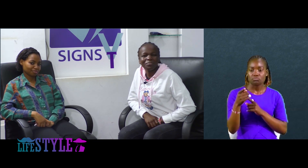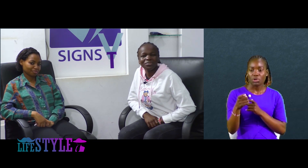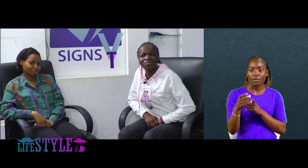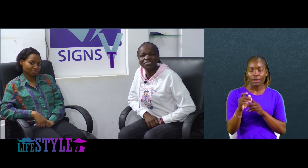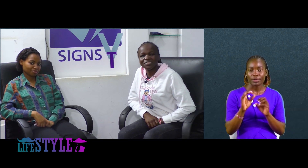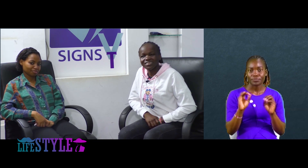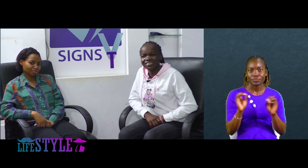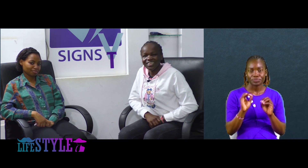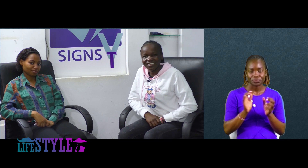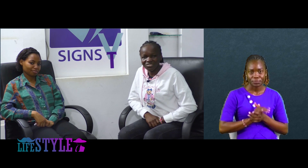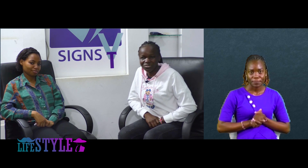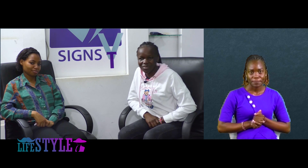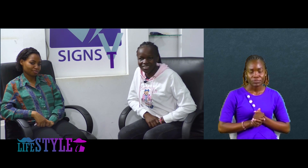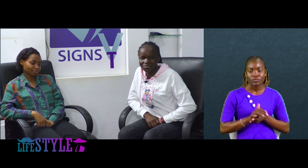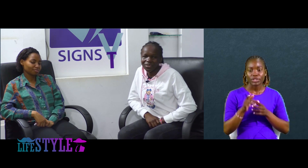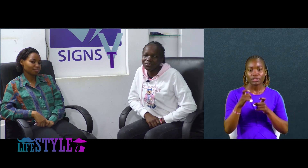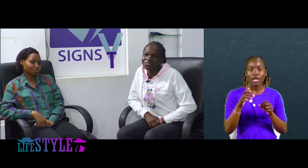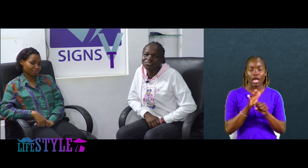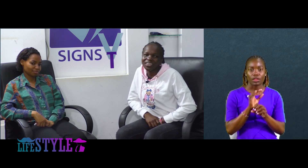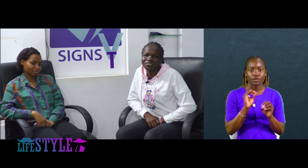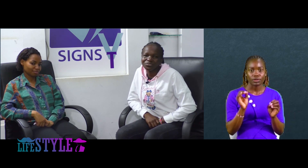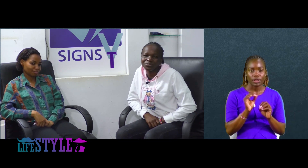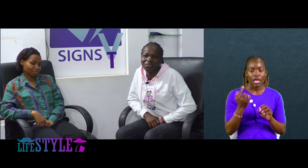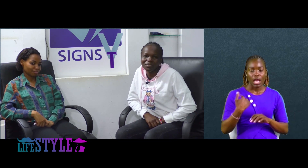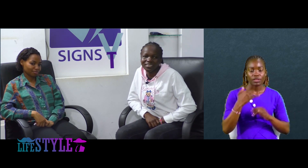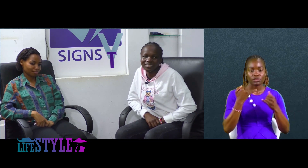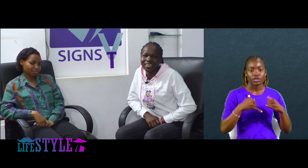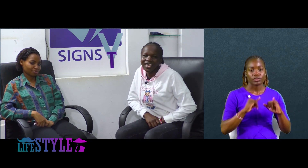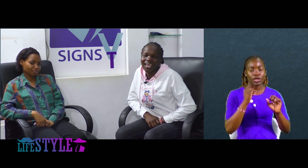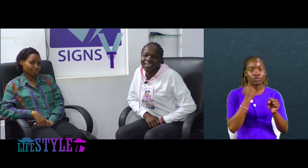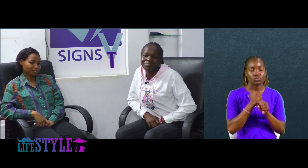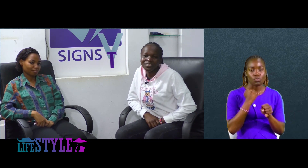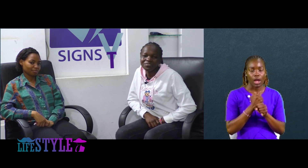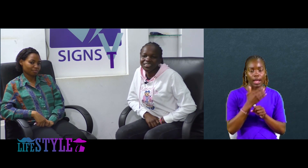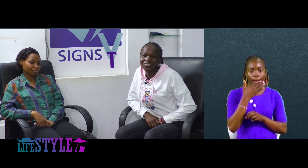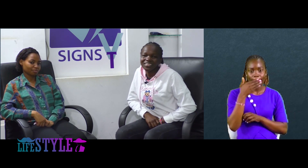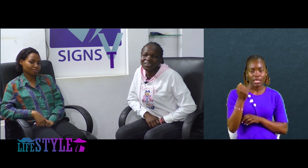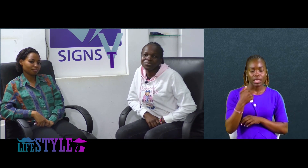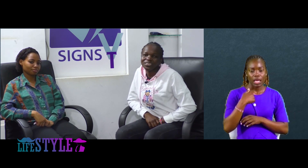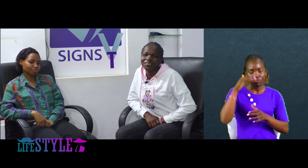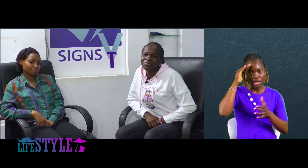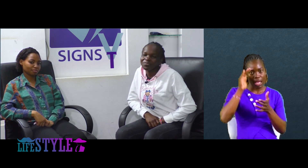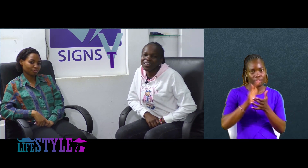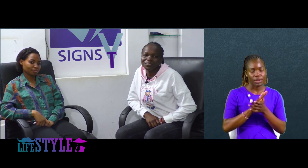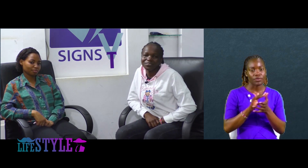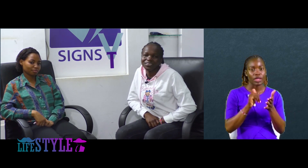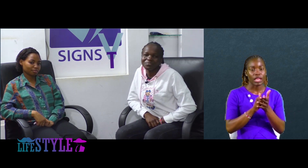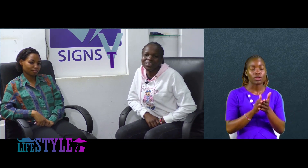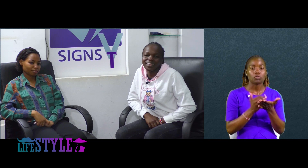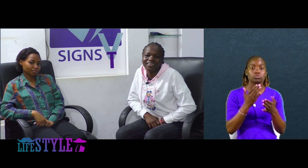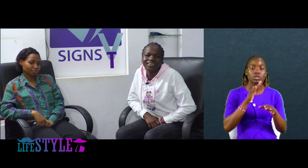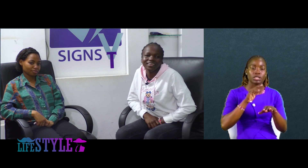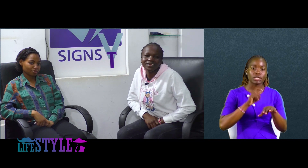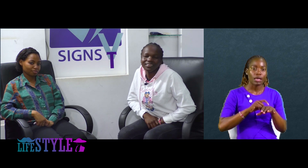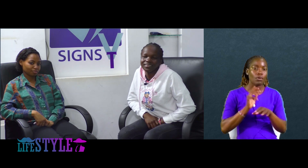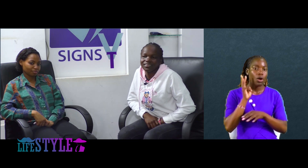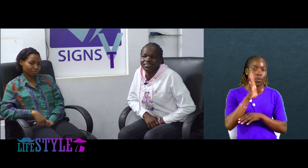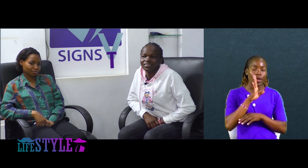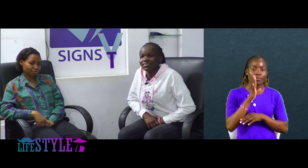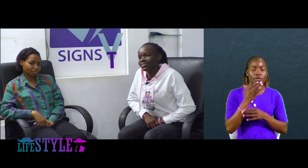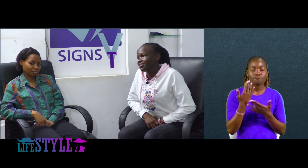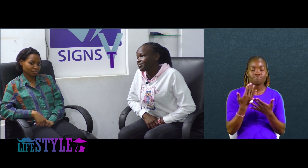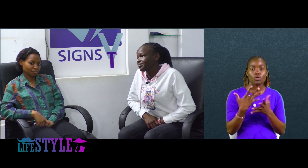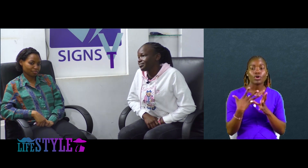Yeah, I mean, don't criticize us so much. We are also trying to do our best, and I believe that with time we shall be far. We shall be ahead.